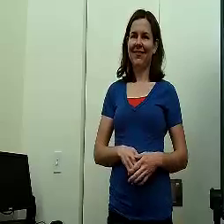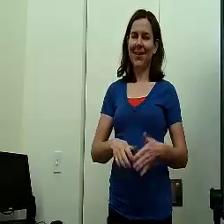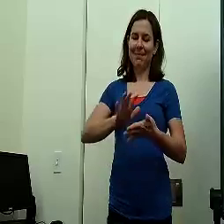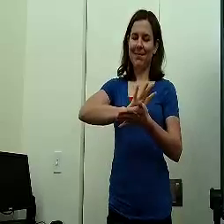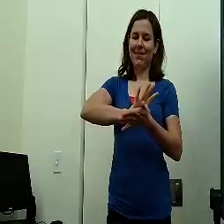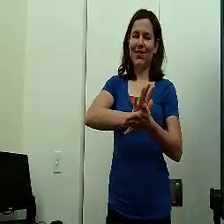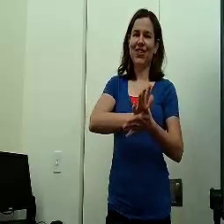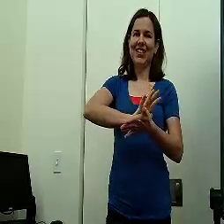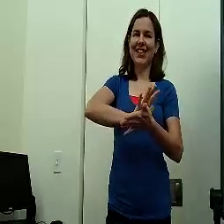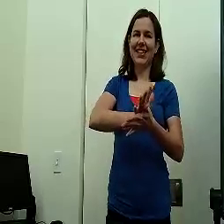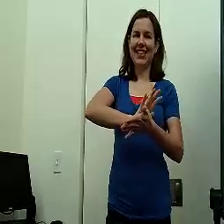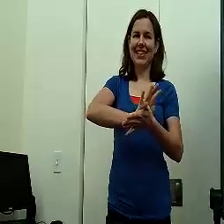Yep. Oh. Cheese.